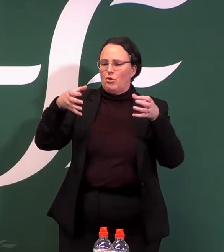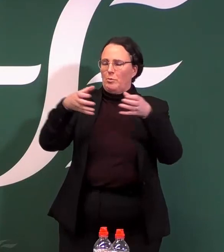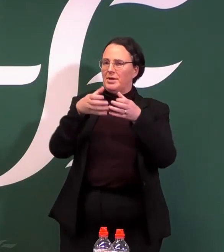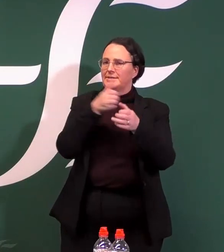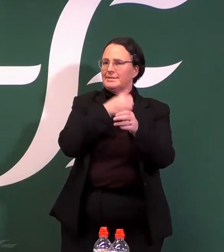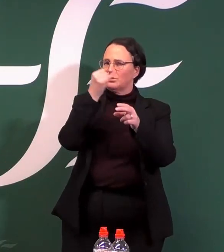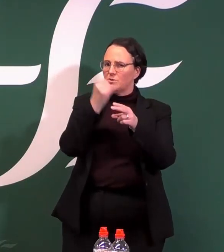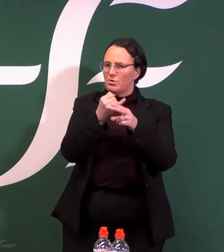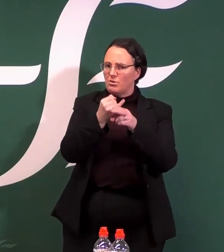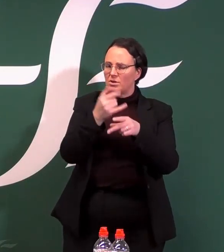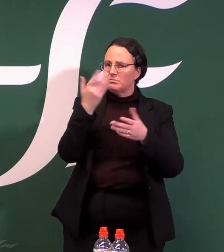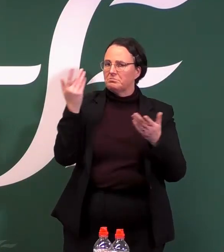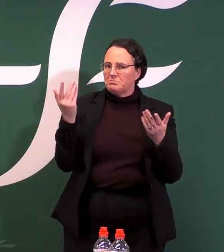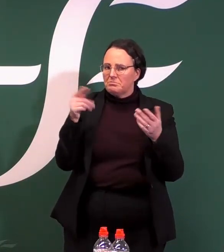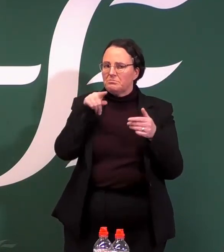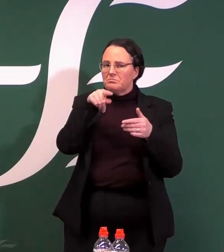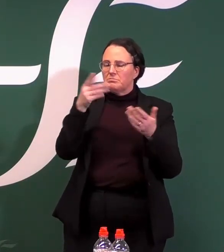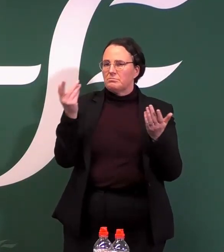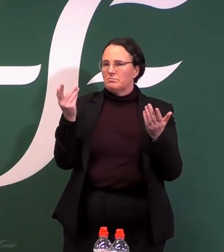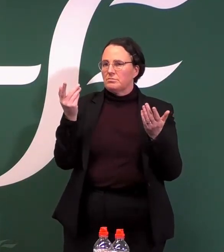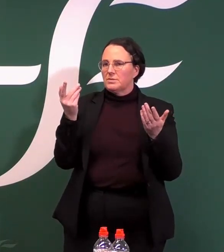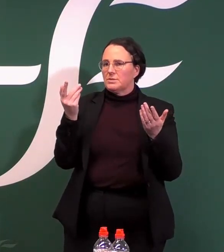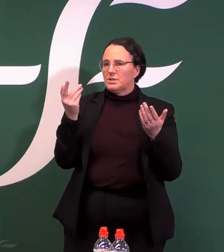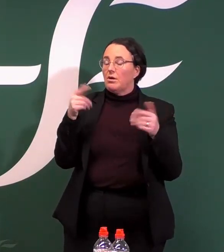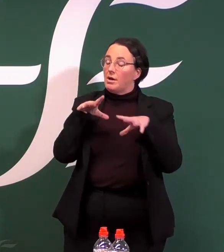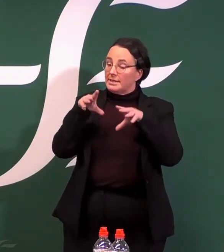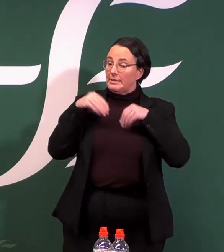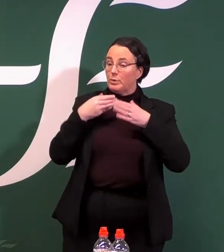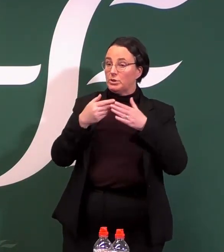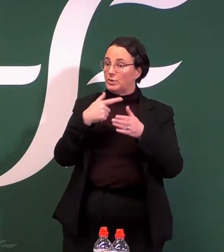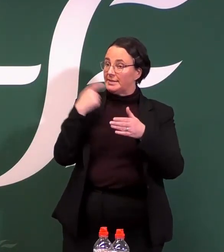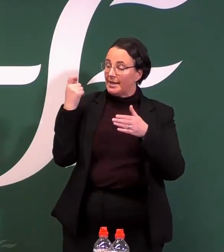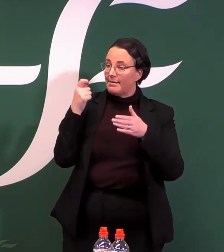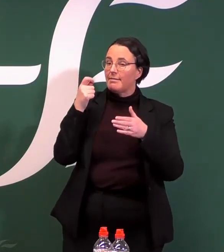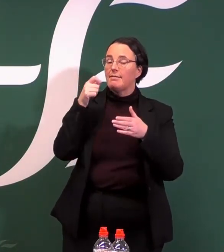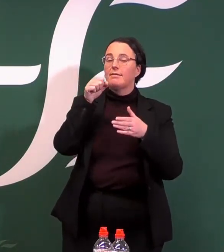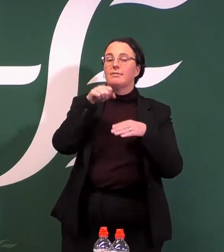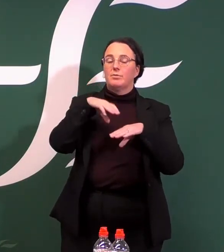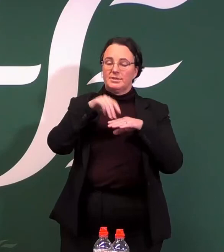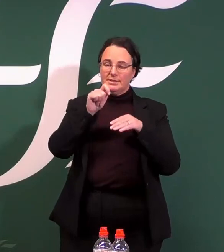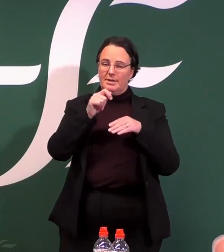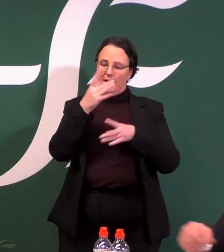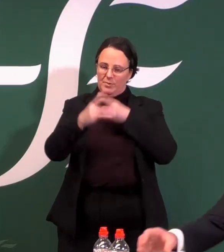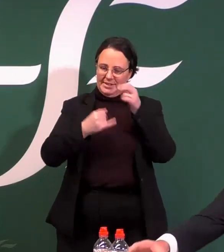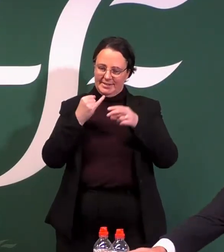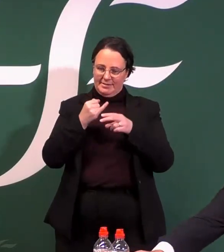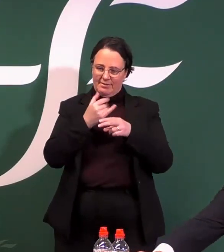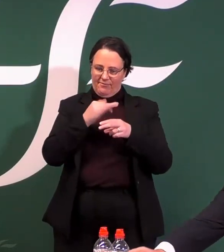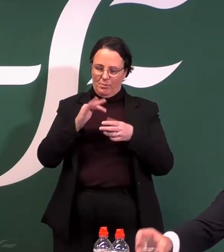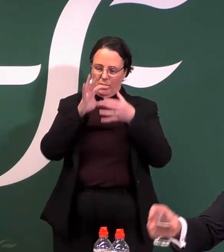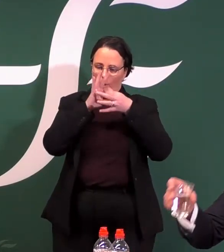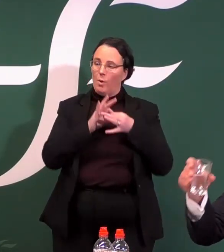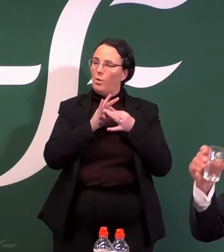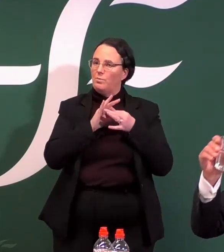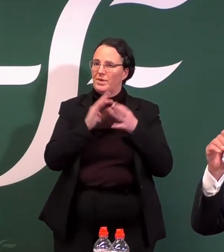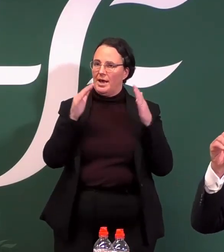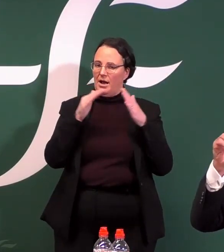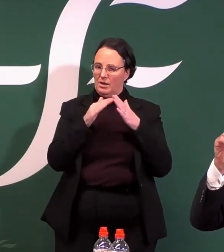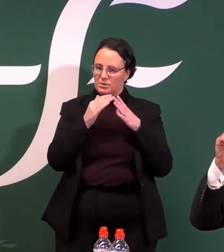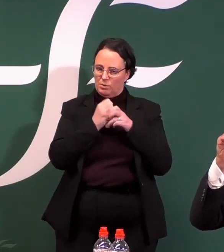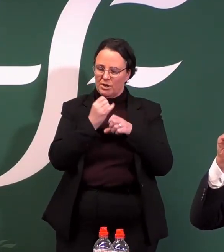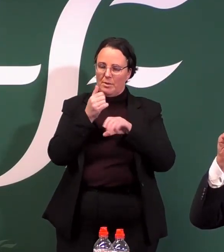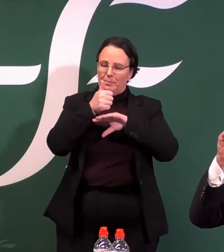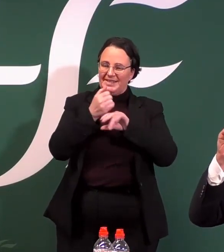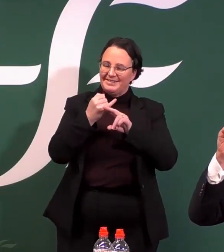school transmitted or household. I take on board what you're saying about the majority of it is household or based in the community. But the idea that we don't